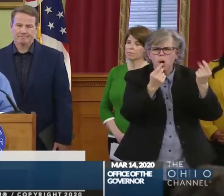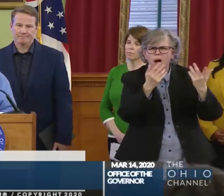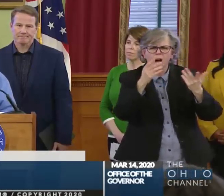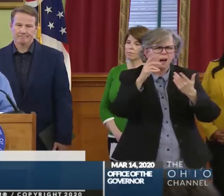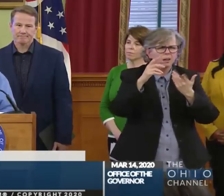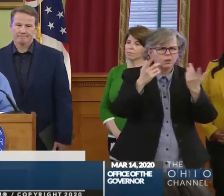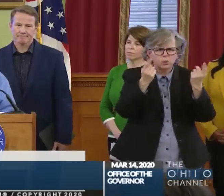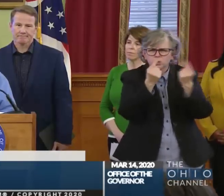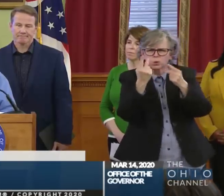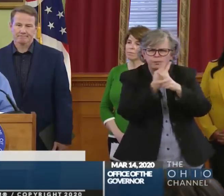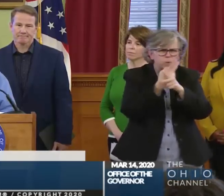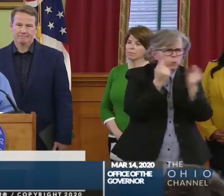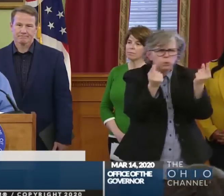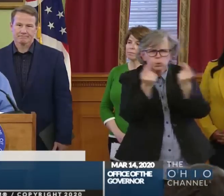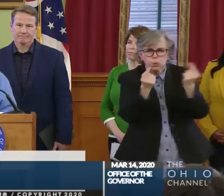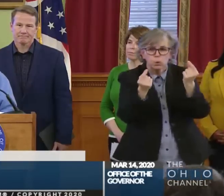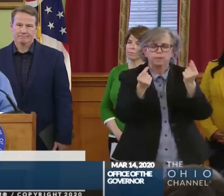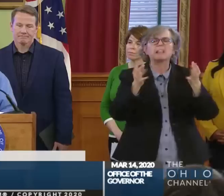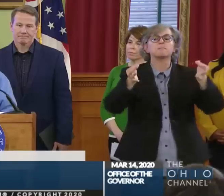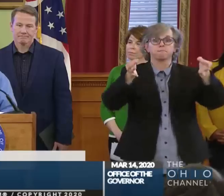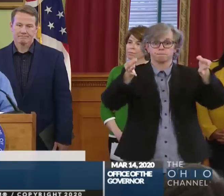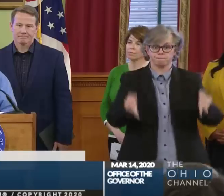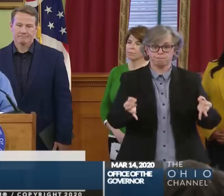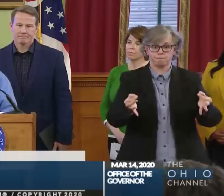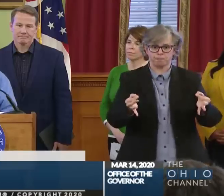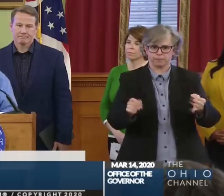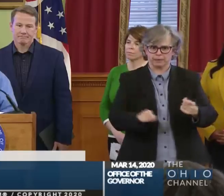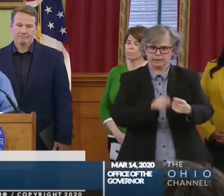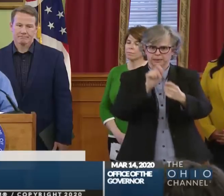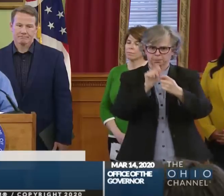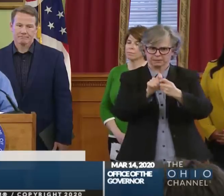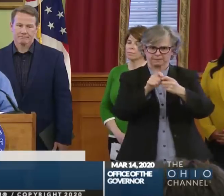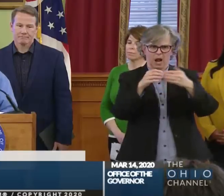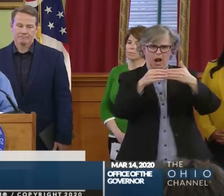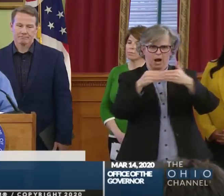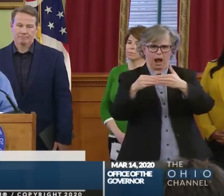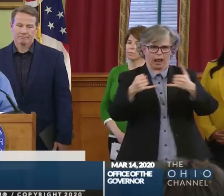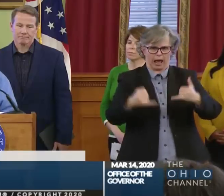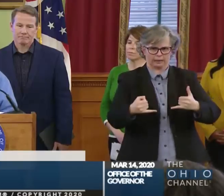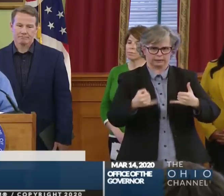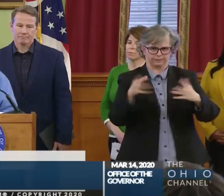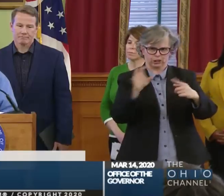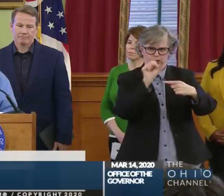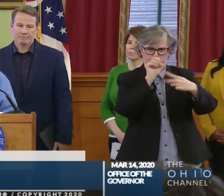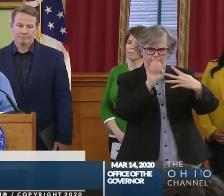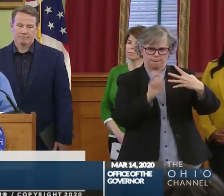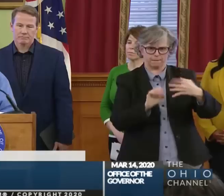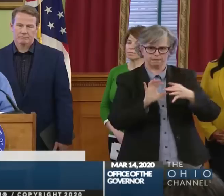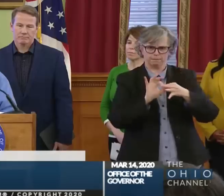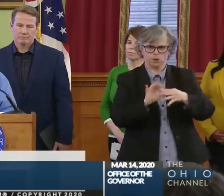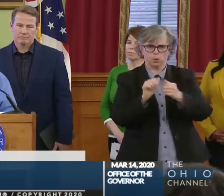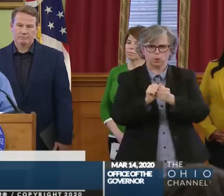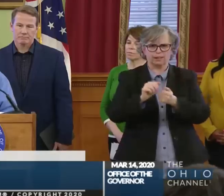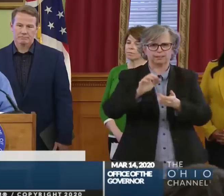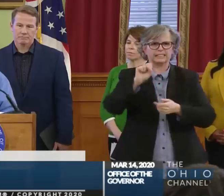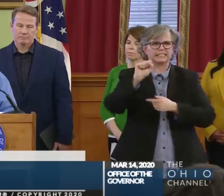specific guidelines, enhanced guidelines in regard to sanitation,